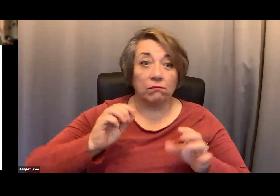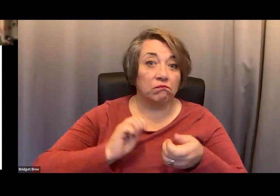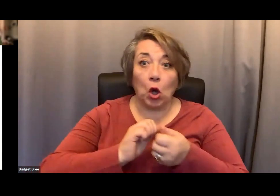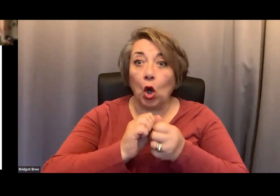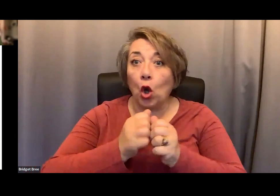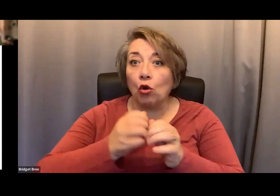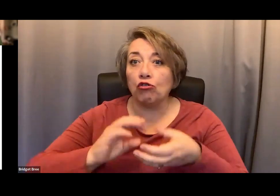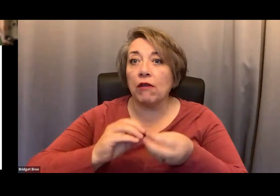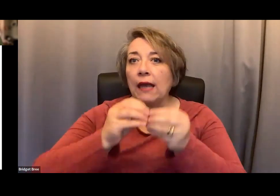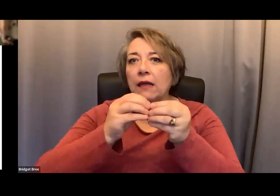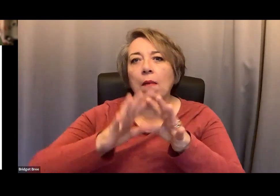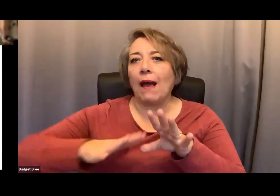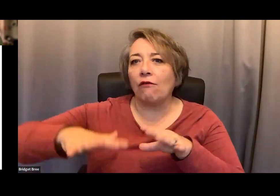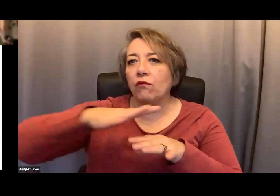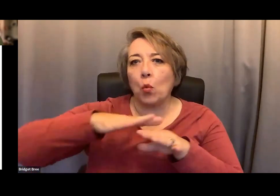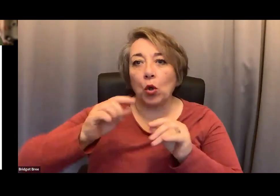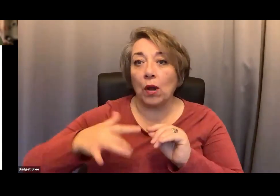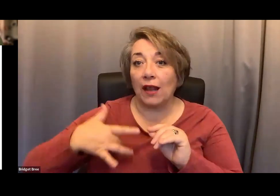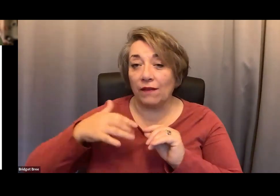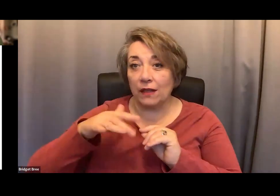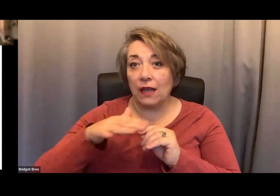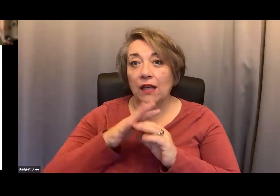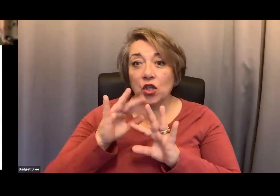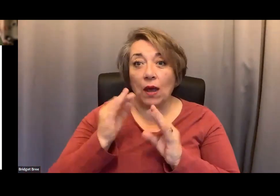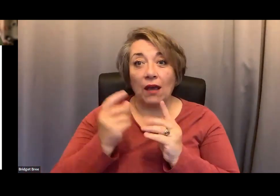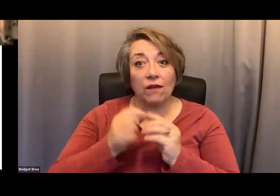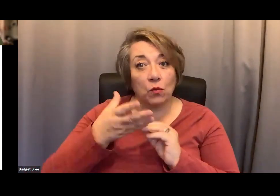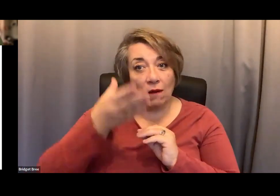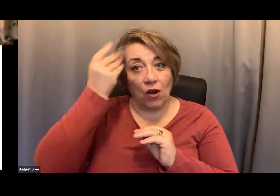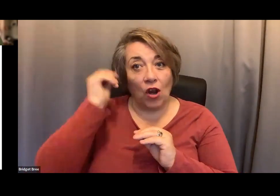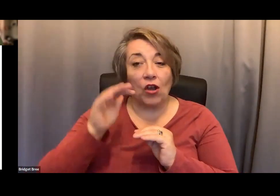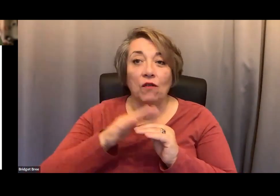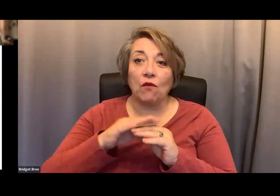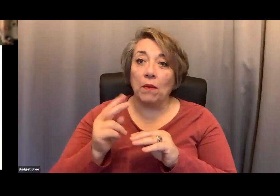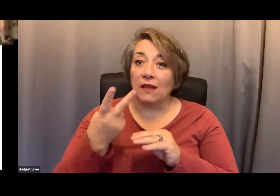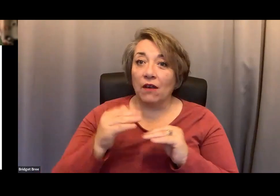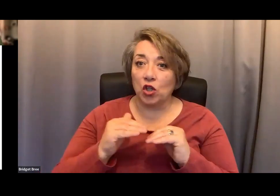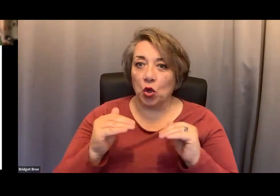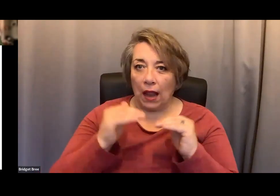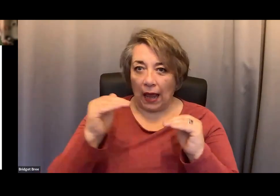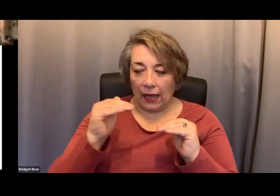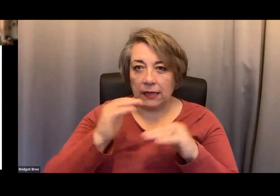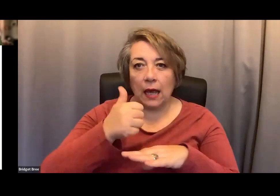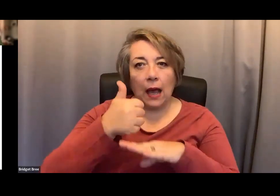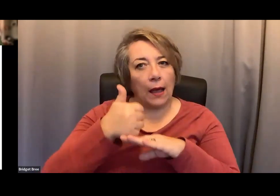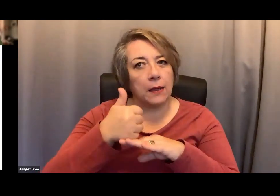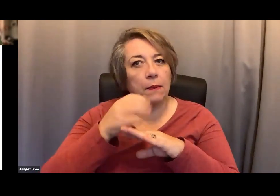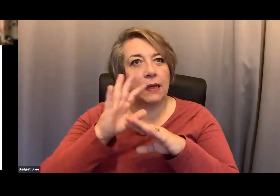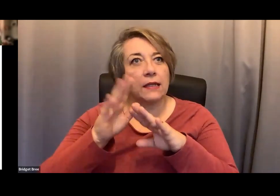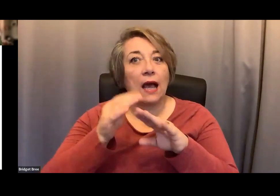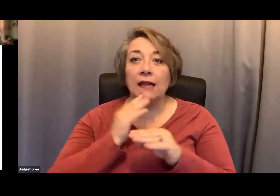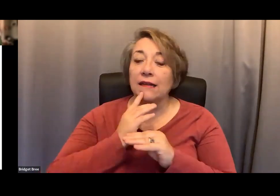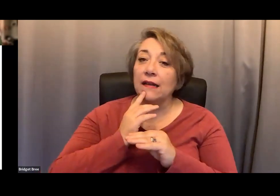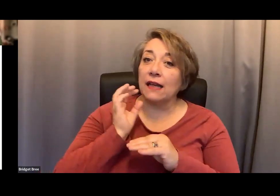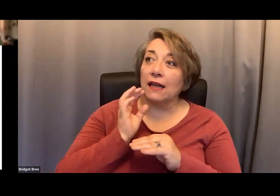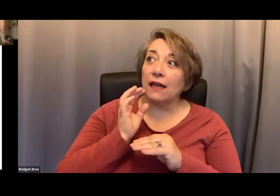So everything that we've learned through these first 2 layers of the community and data portrait of place underpins and informs the 3rd layer of